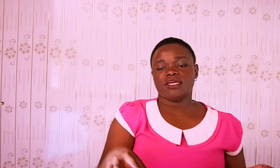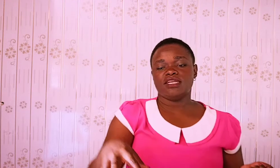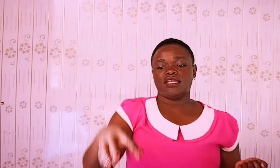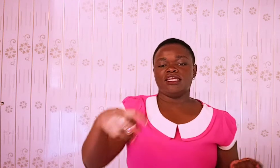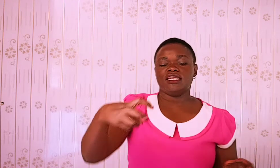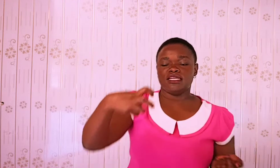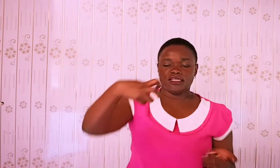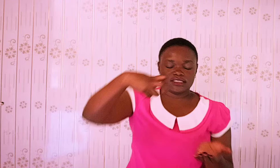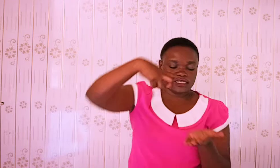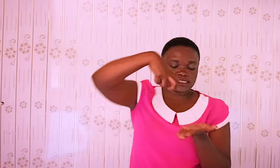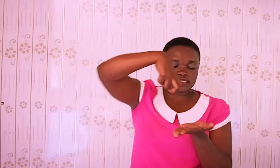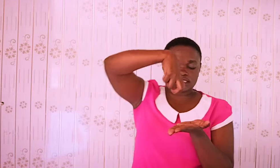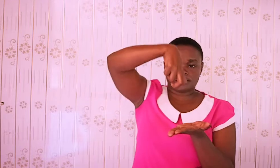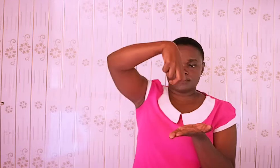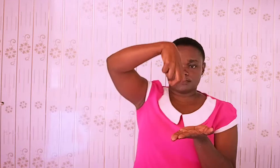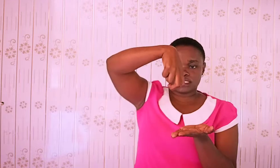Then kneeling is just the same, but